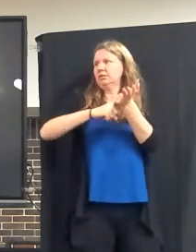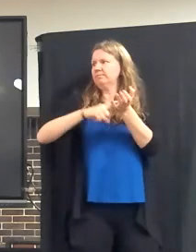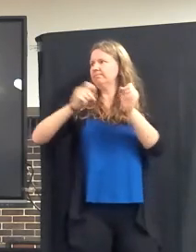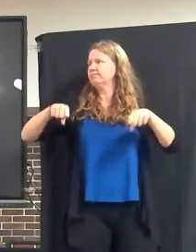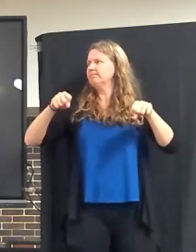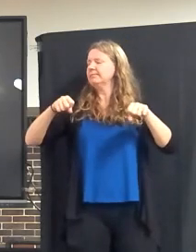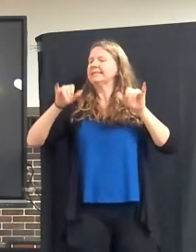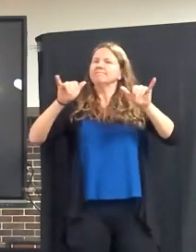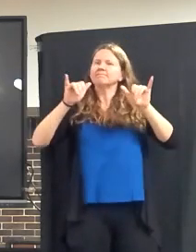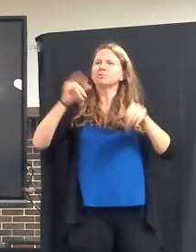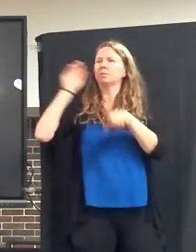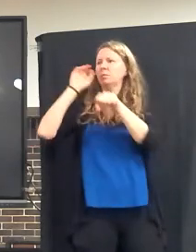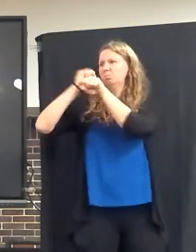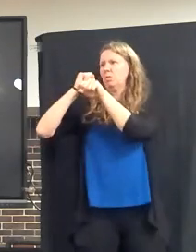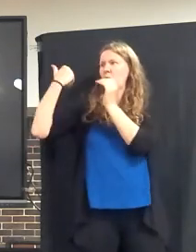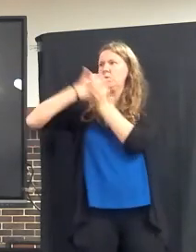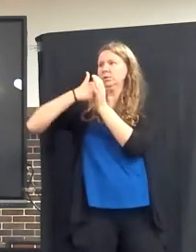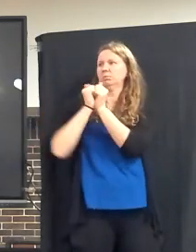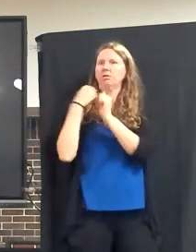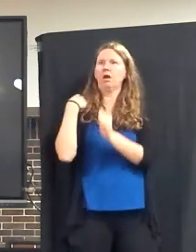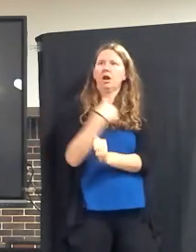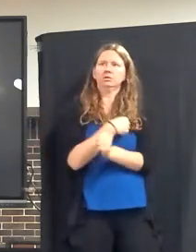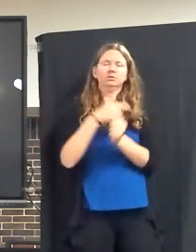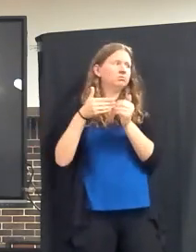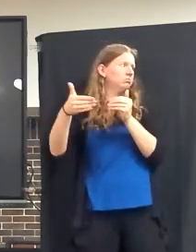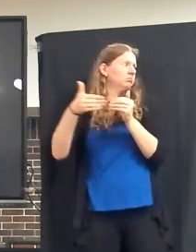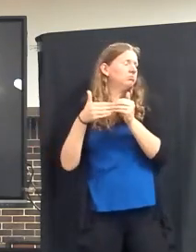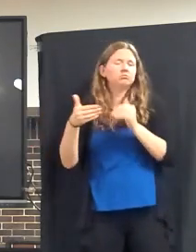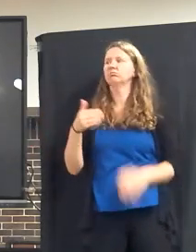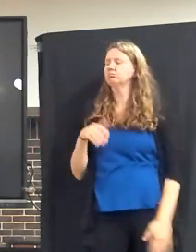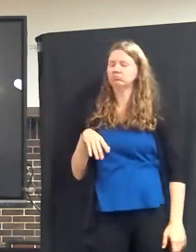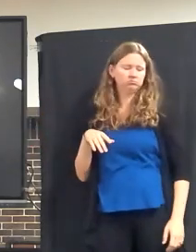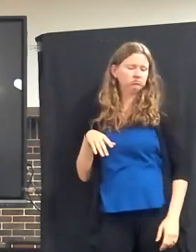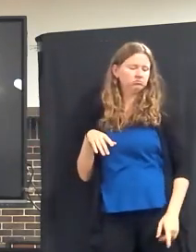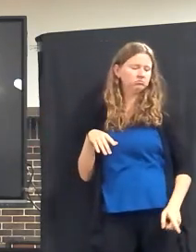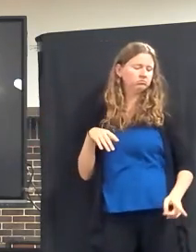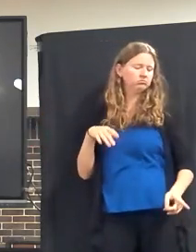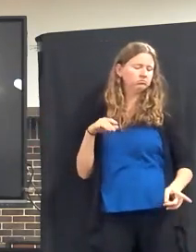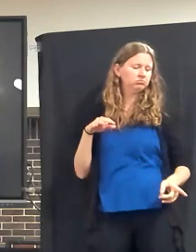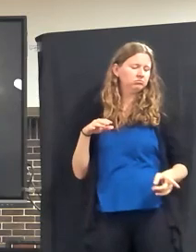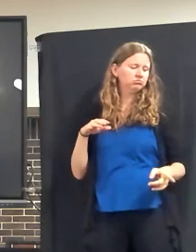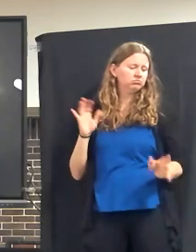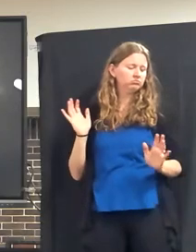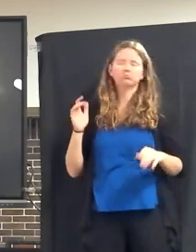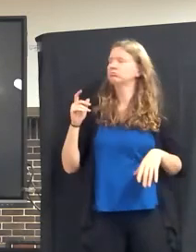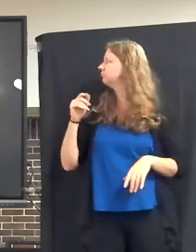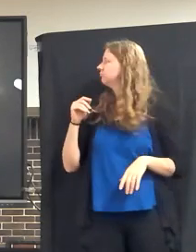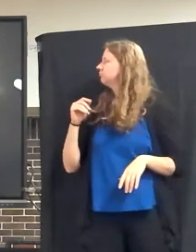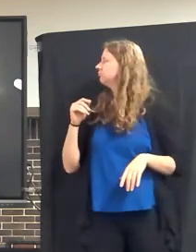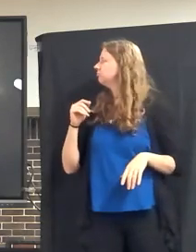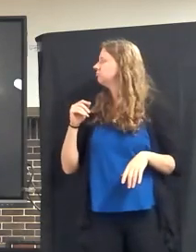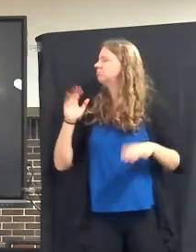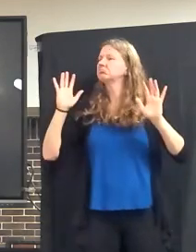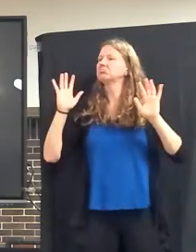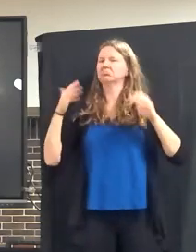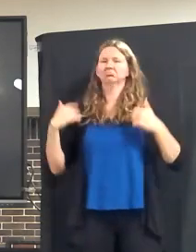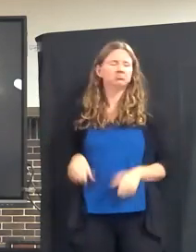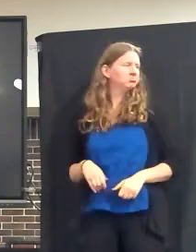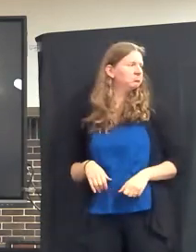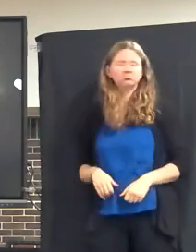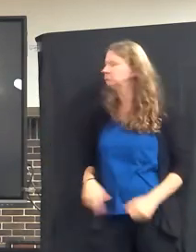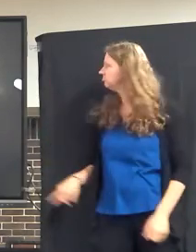to our students and which areas do not benefit our students. So Melanie was aware of those gaps, and we're working together